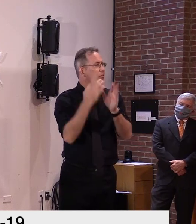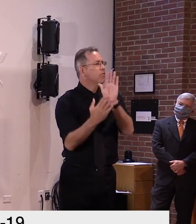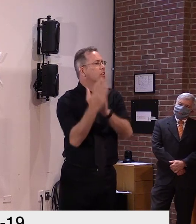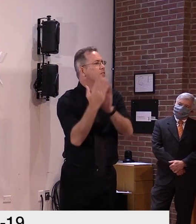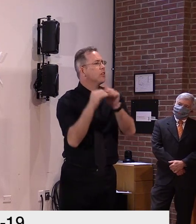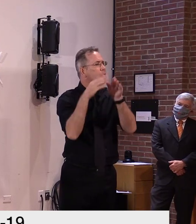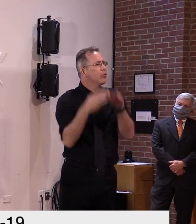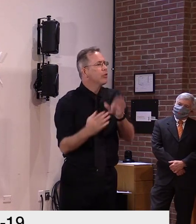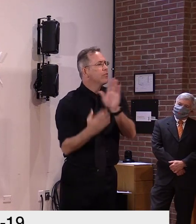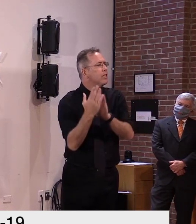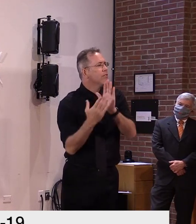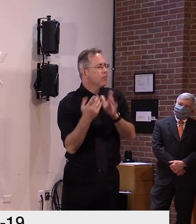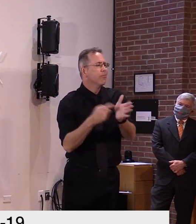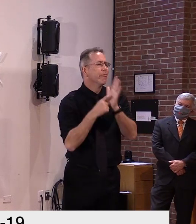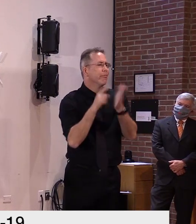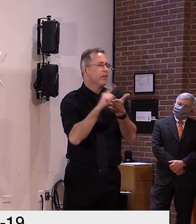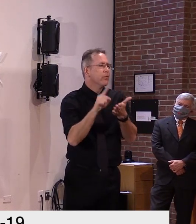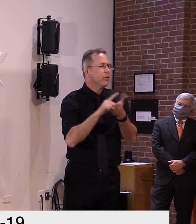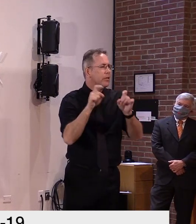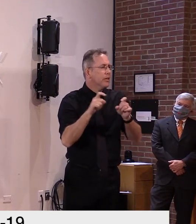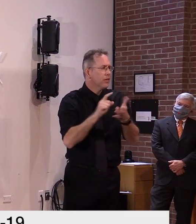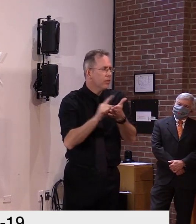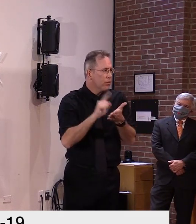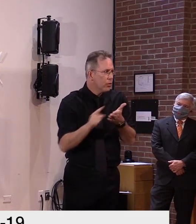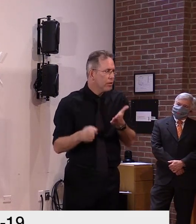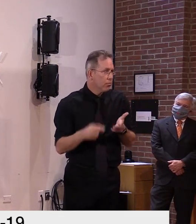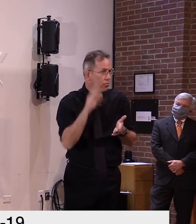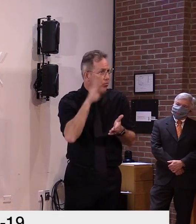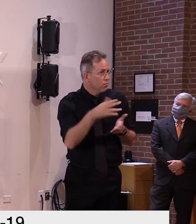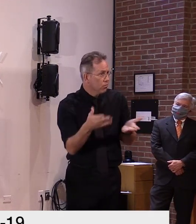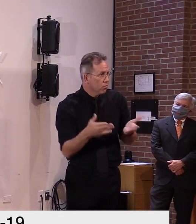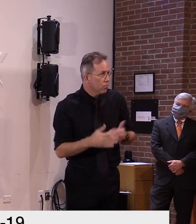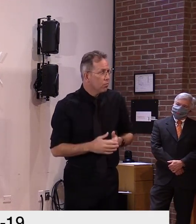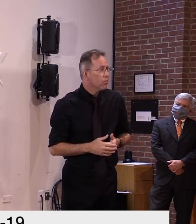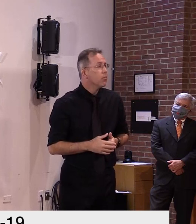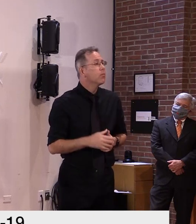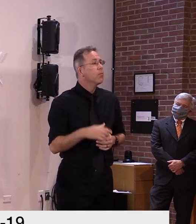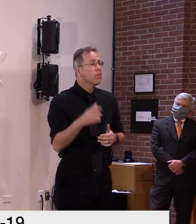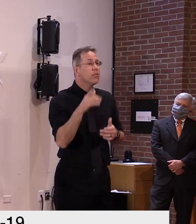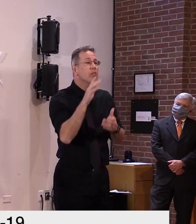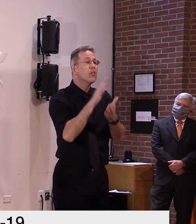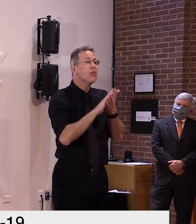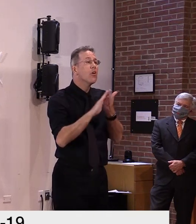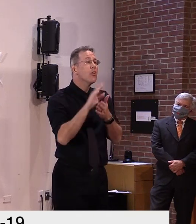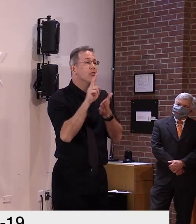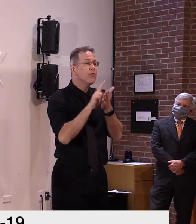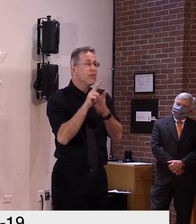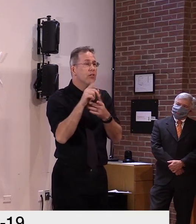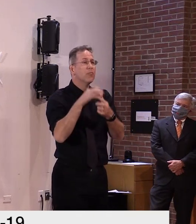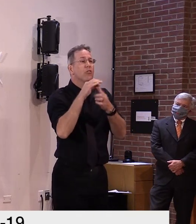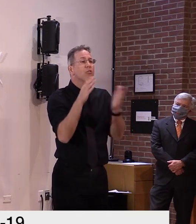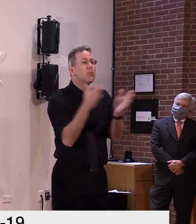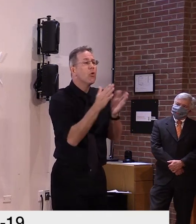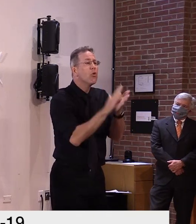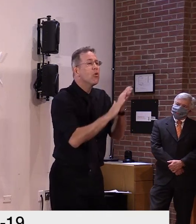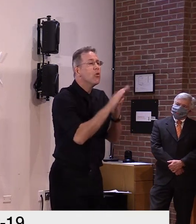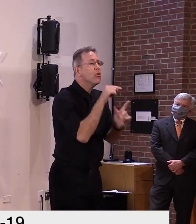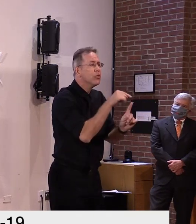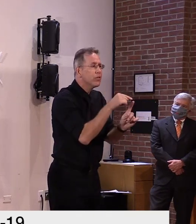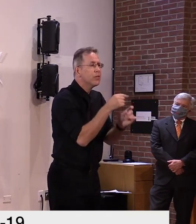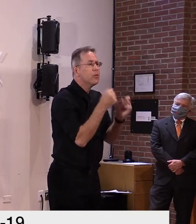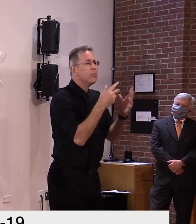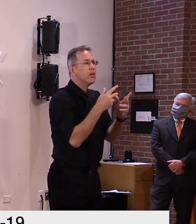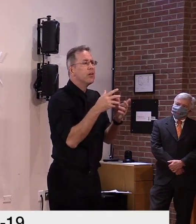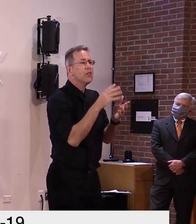as you know, with the colleges, except for some of the smaller Vermont sites, there are many schools in Vermont